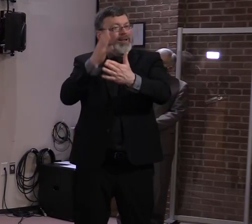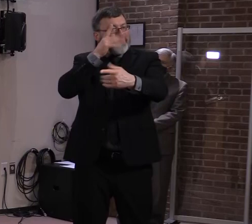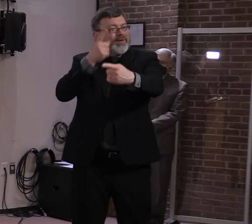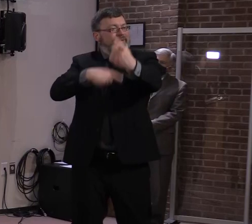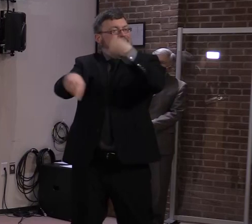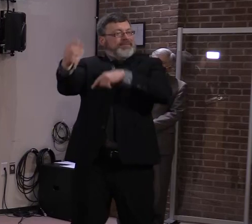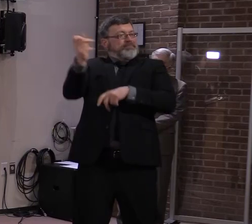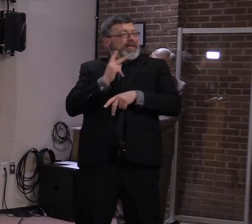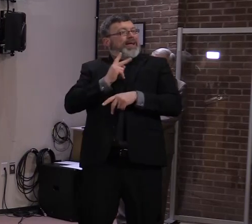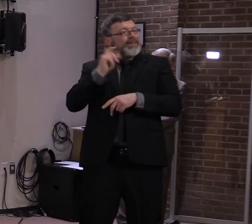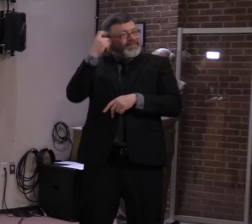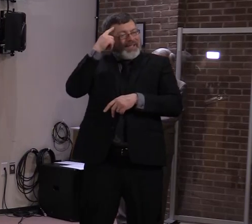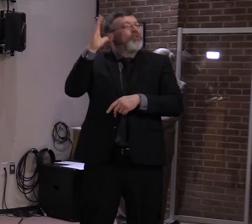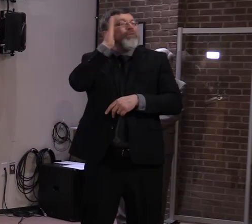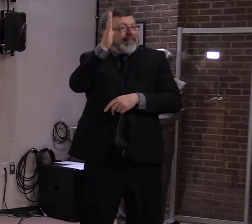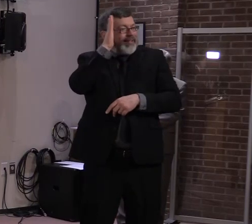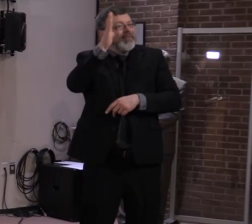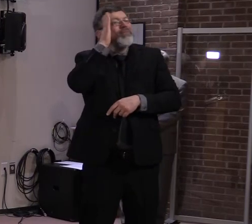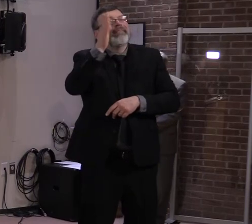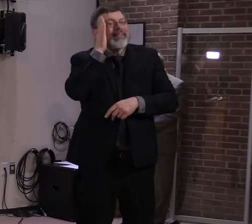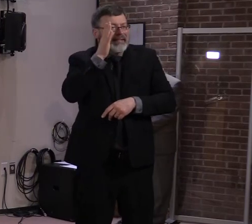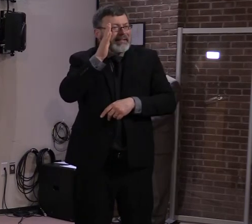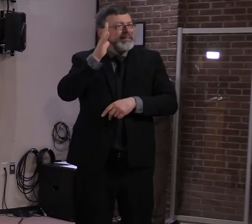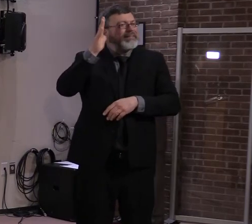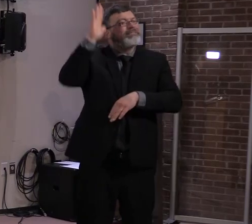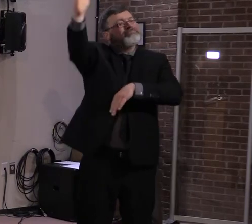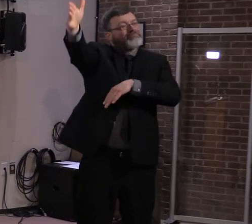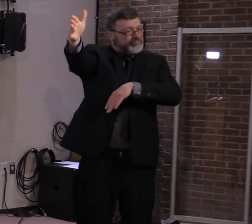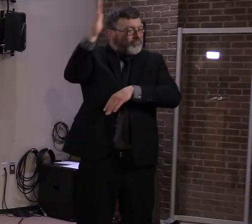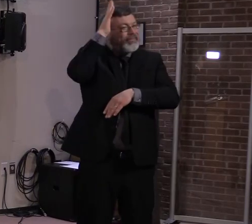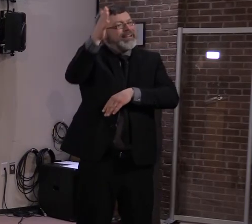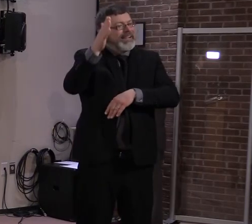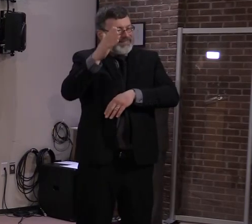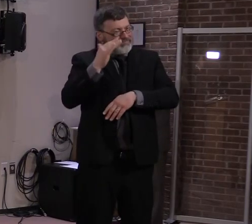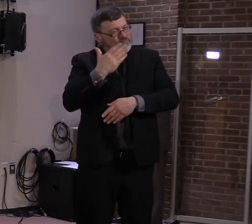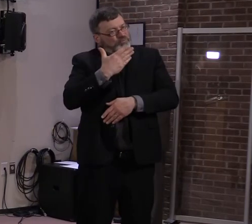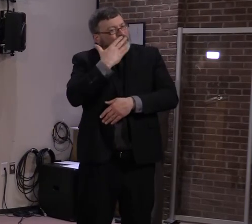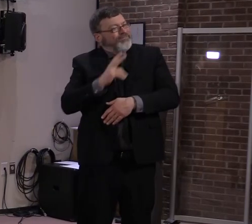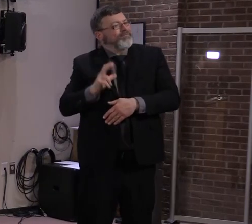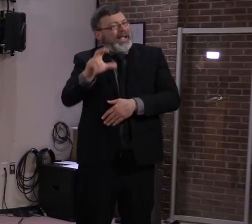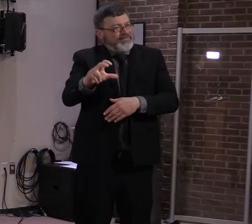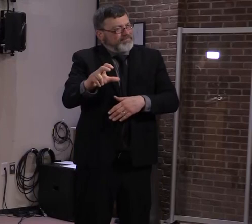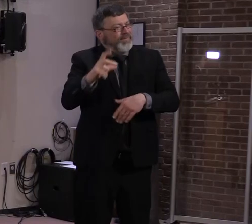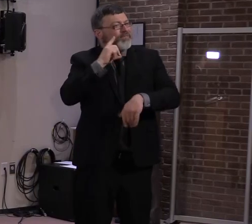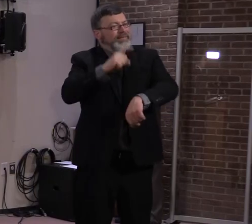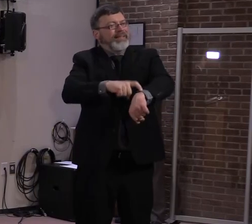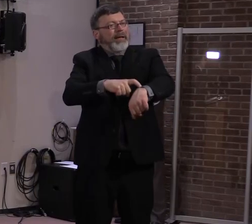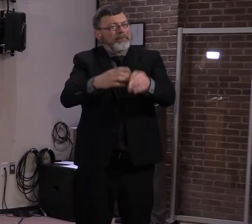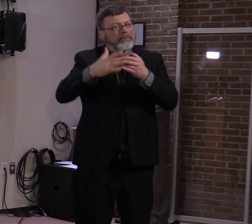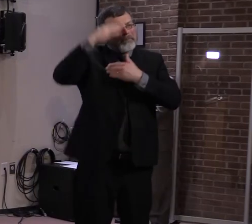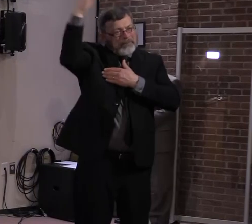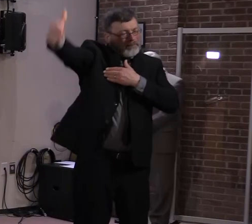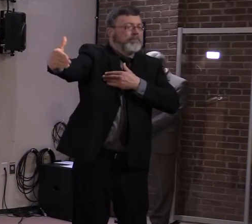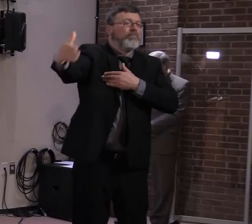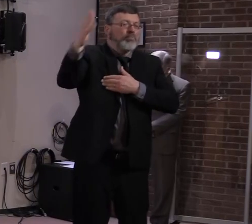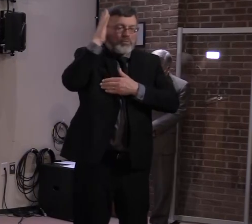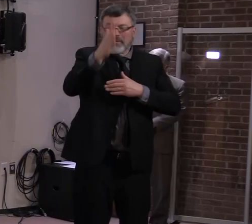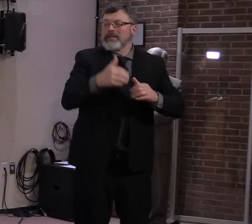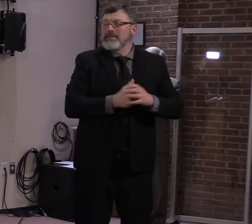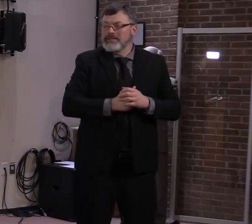to invest in and get the most return on investment as a result. So nothing is certain.